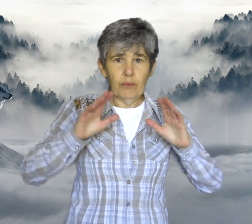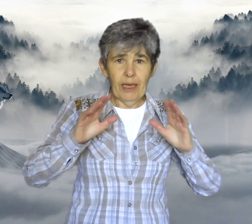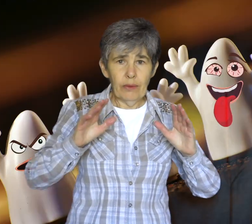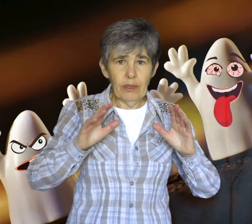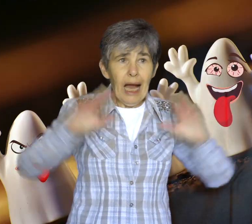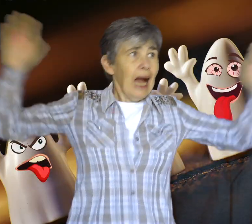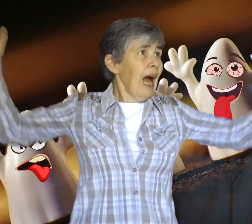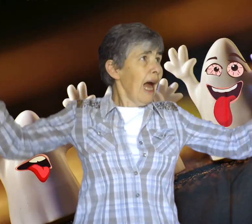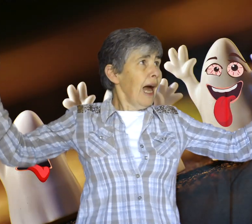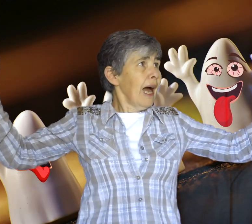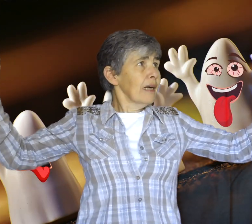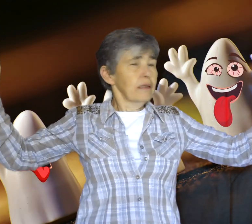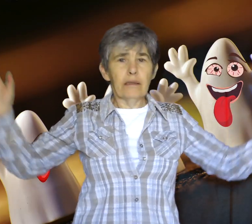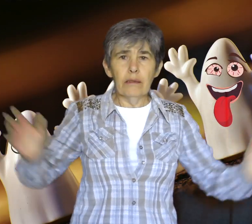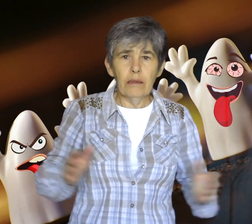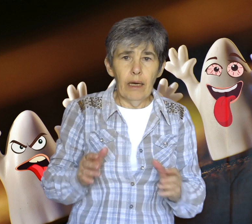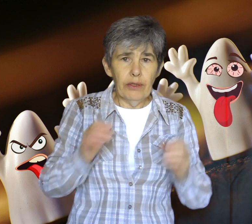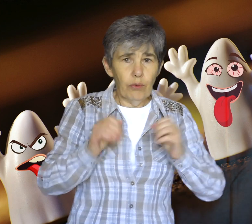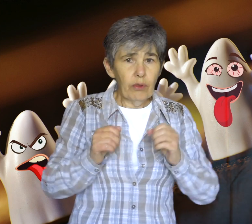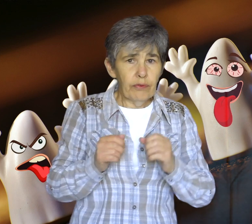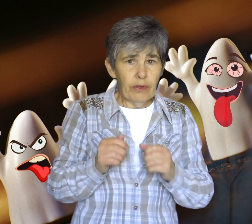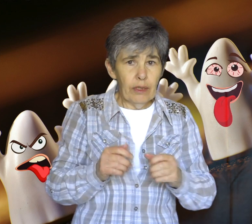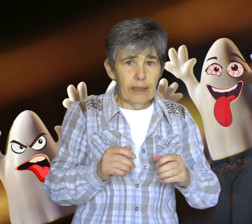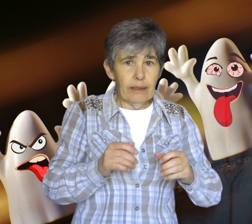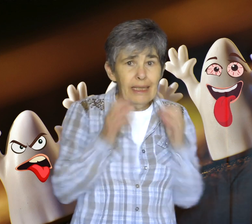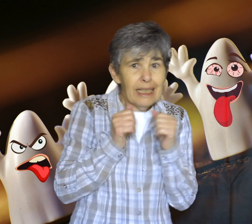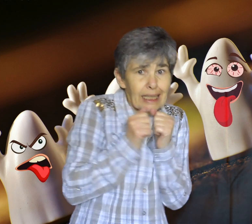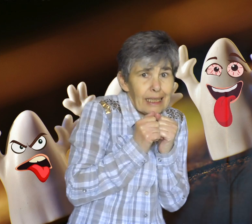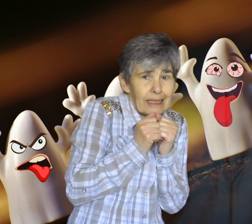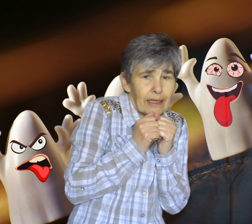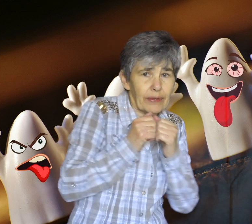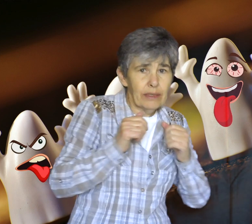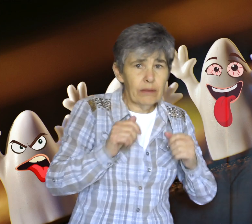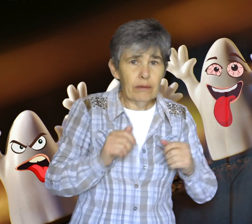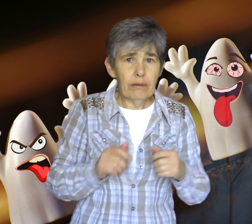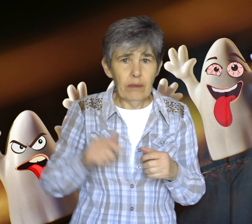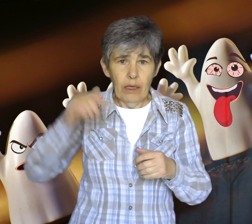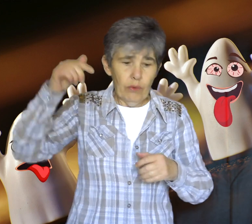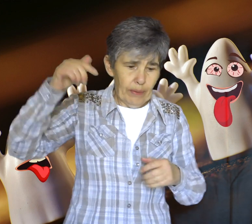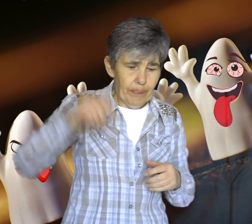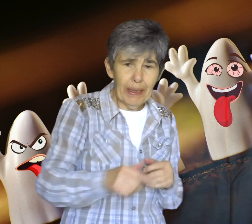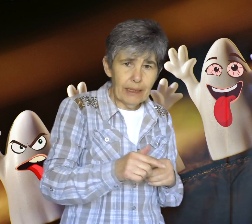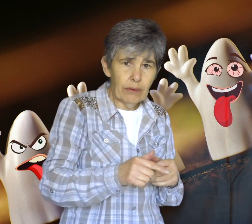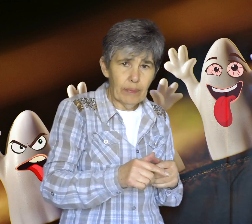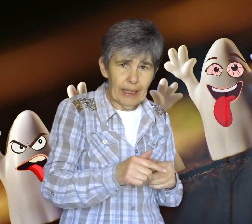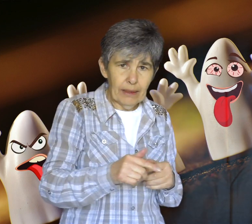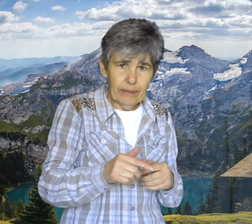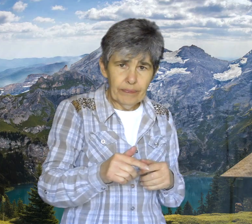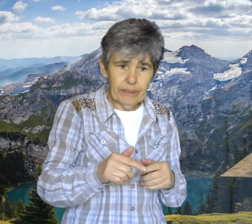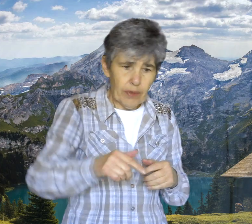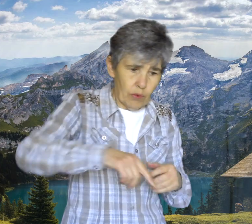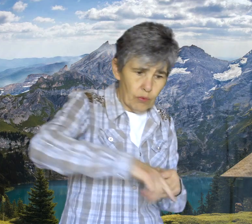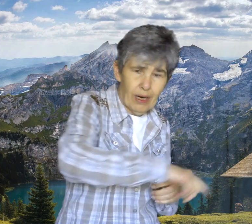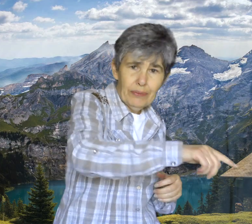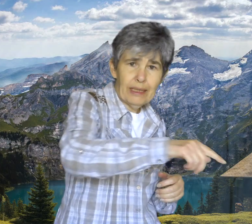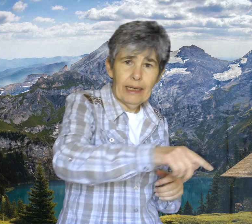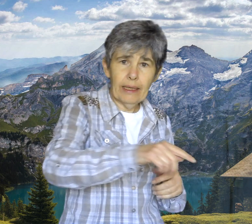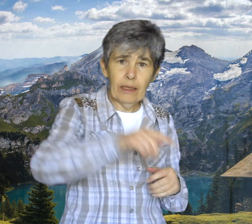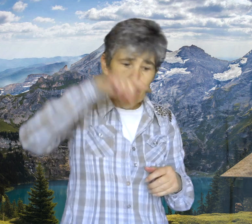out. And the wolf, like this, ran back down the bank, round the lake,